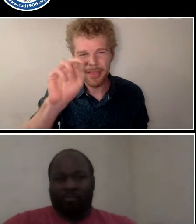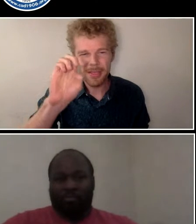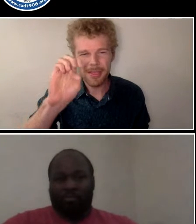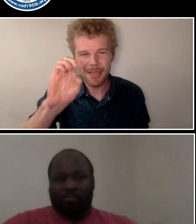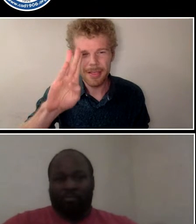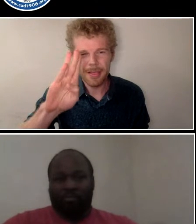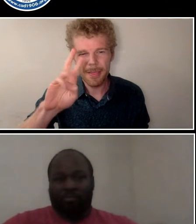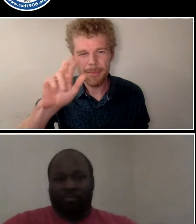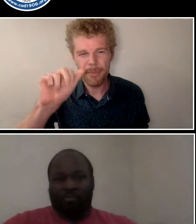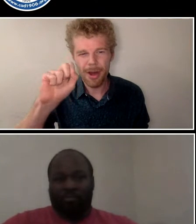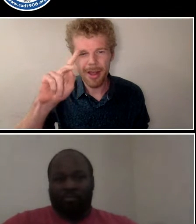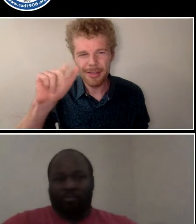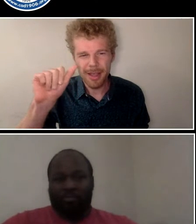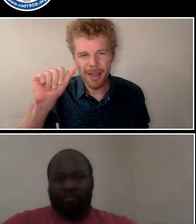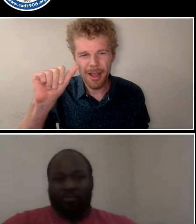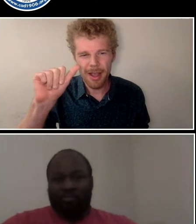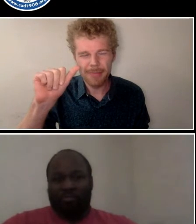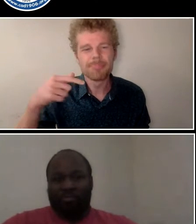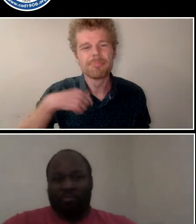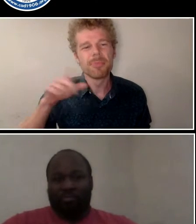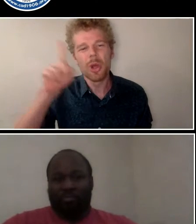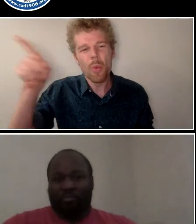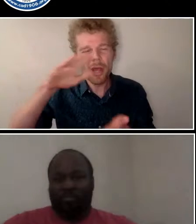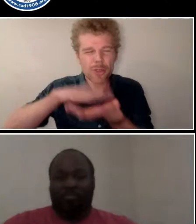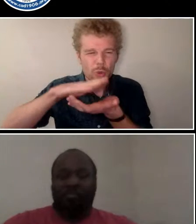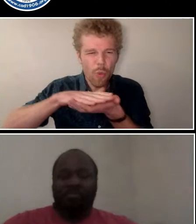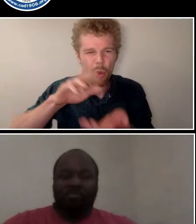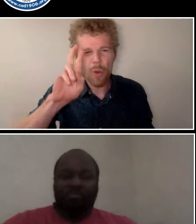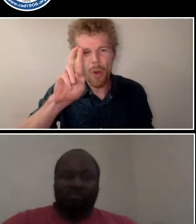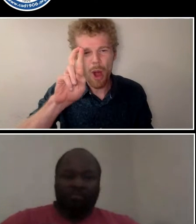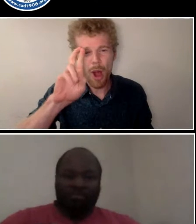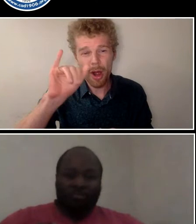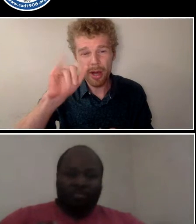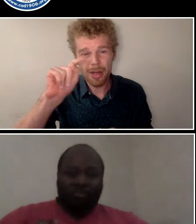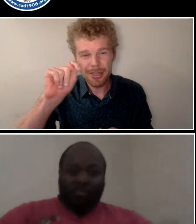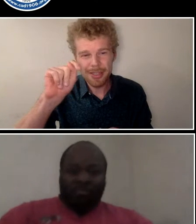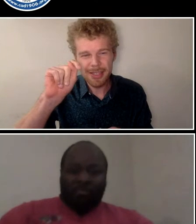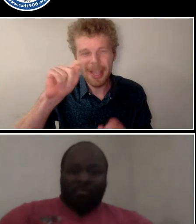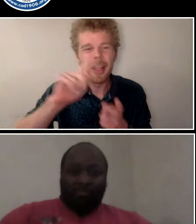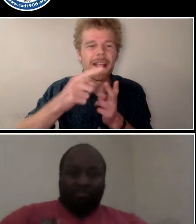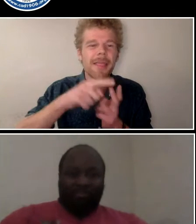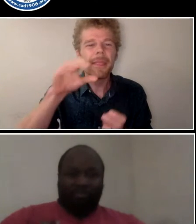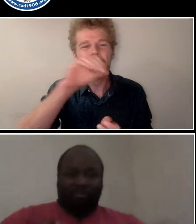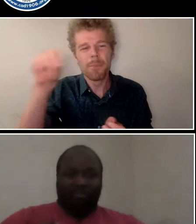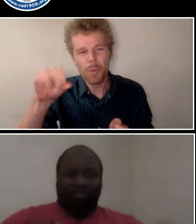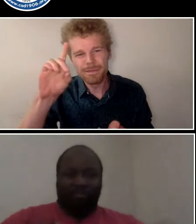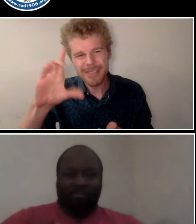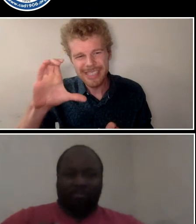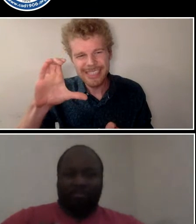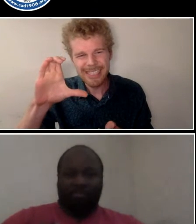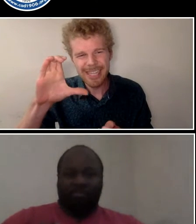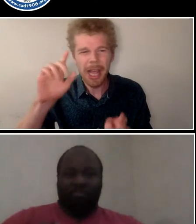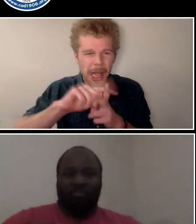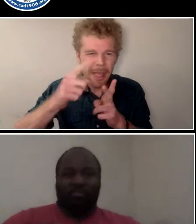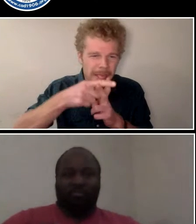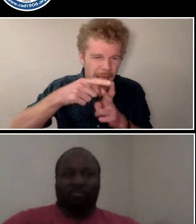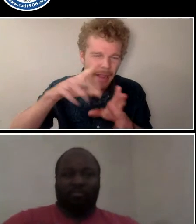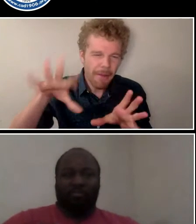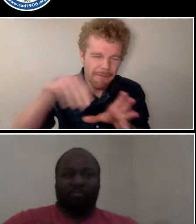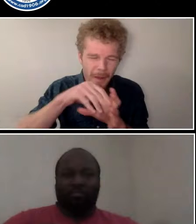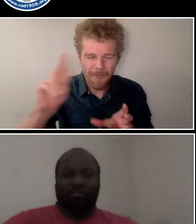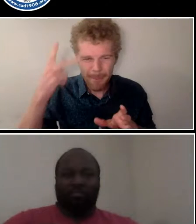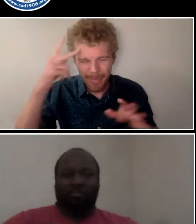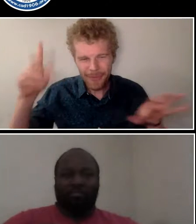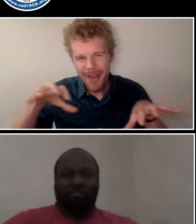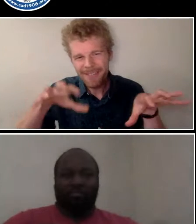D.C., where I've been for the past 6 years. I grew up in Nebraska, and I